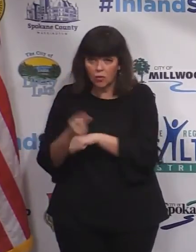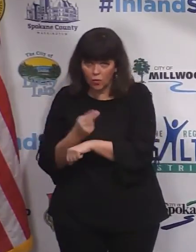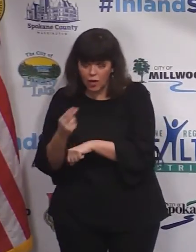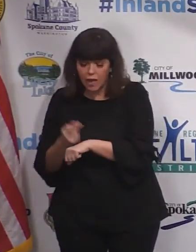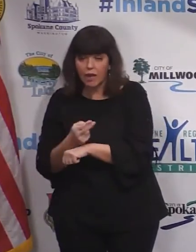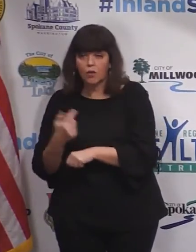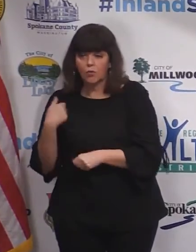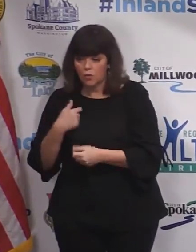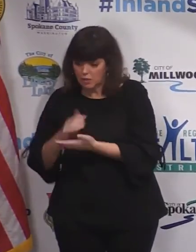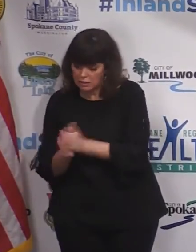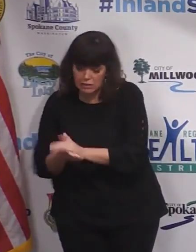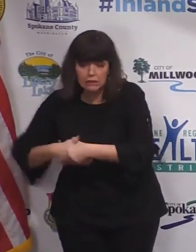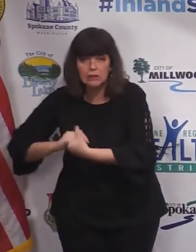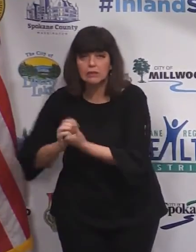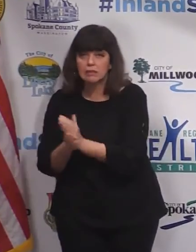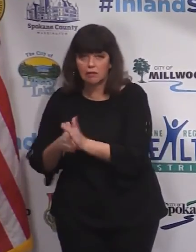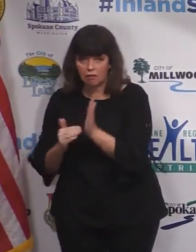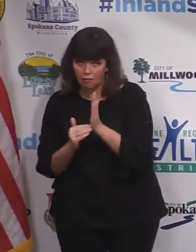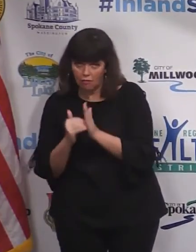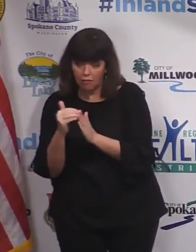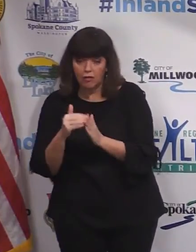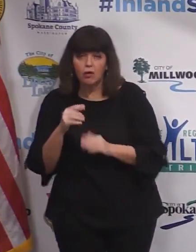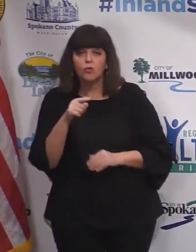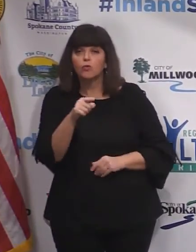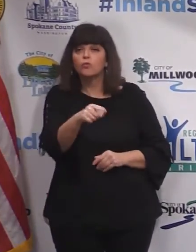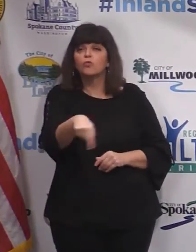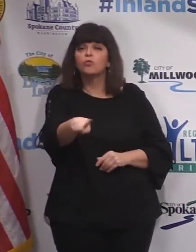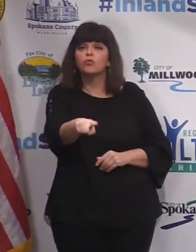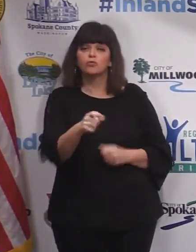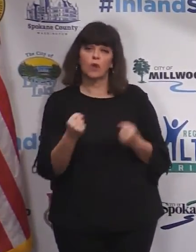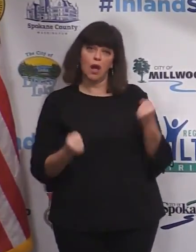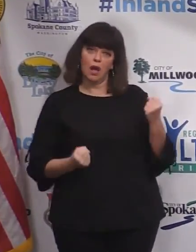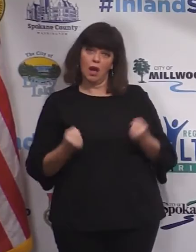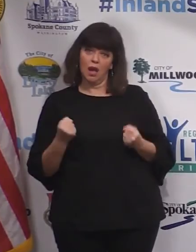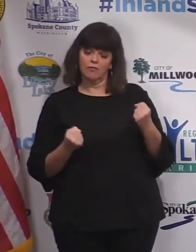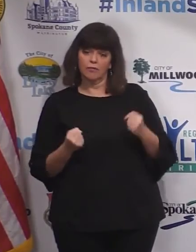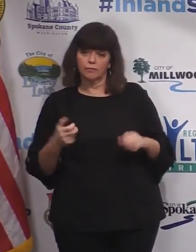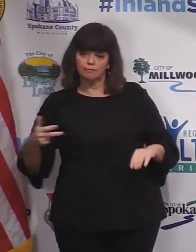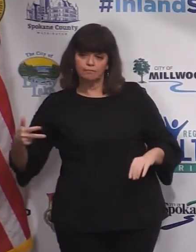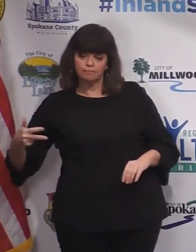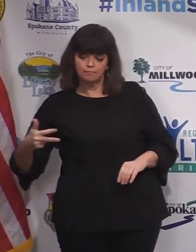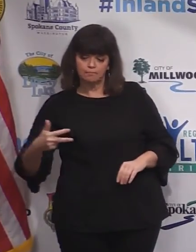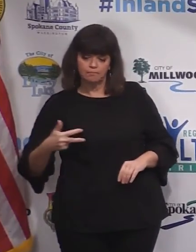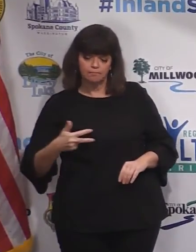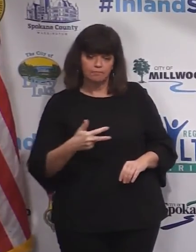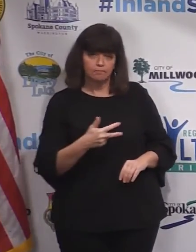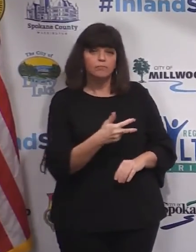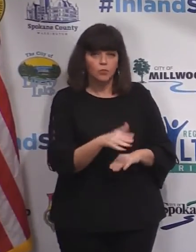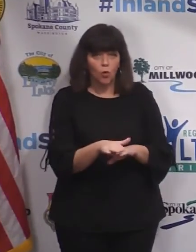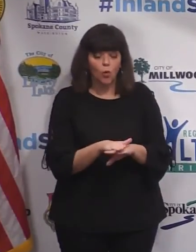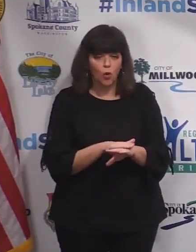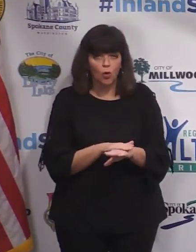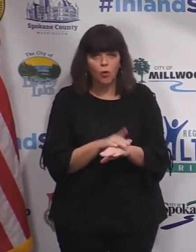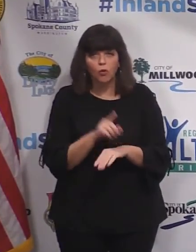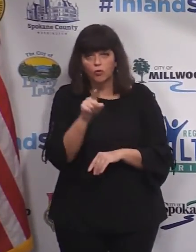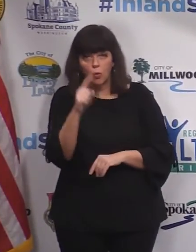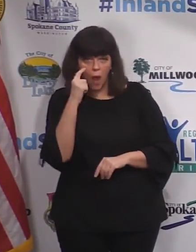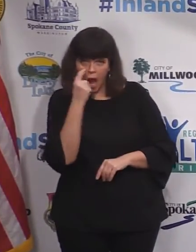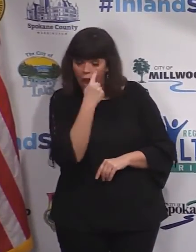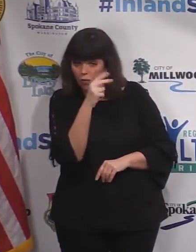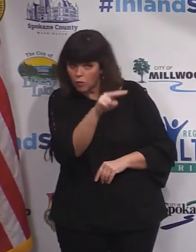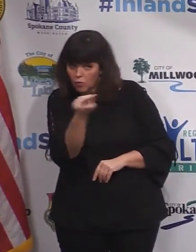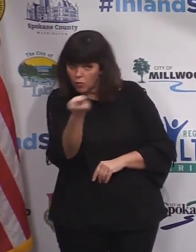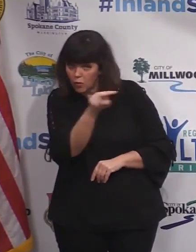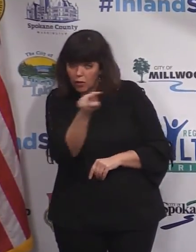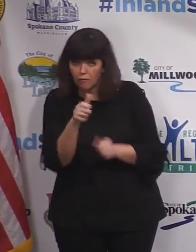when you're driving through. These are our volunteers and guardsmen, and follow their instructions at those distribution sites, and we